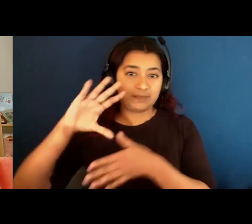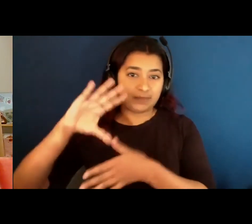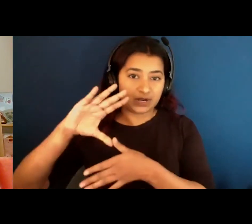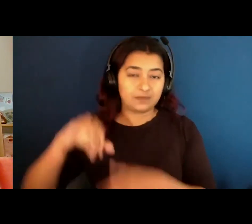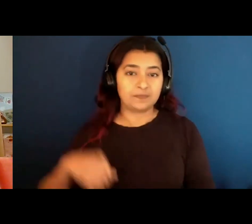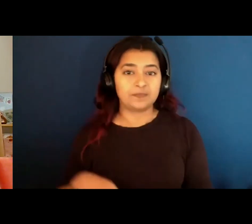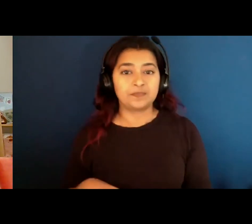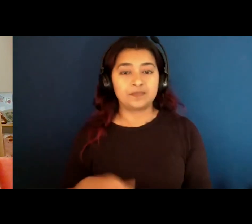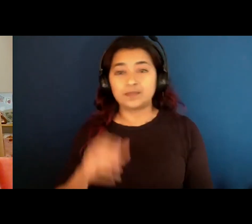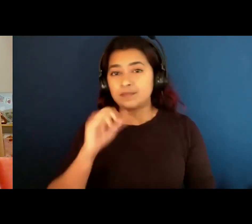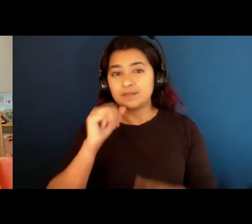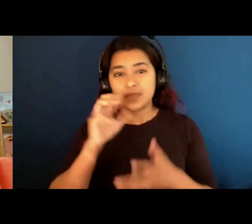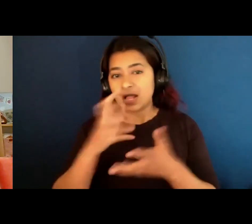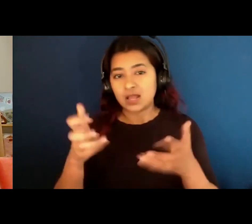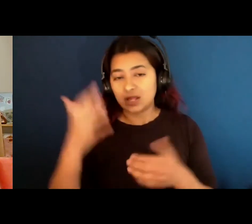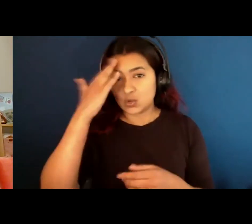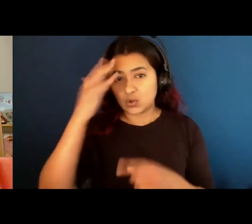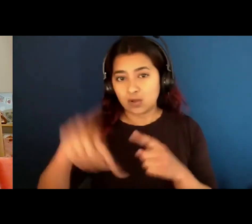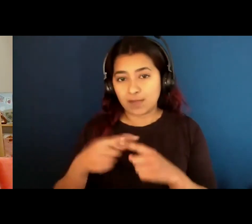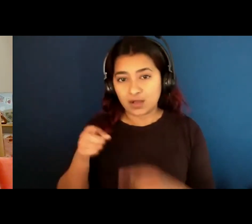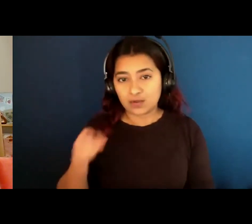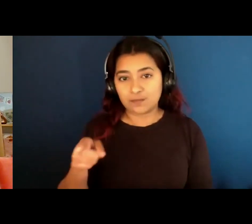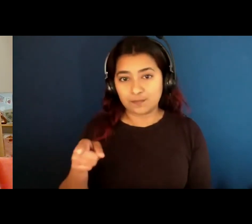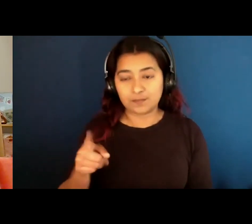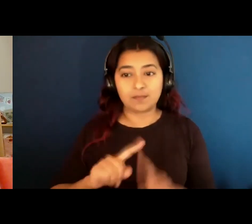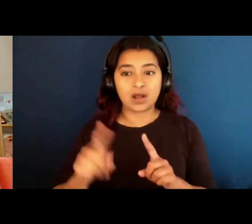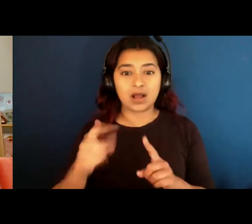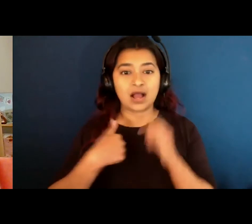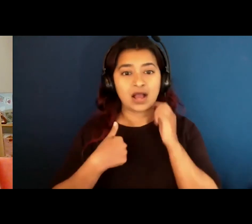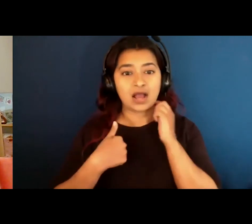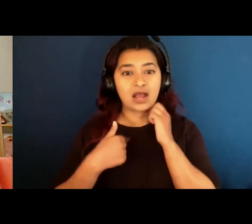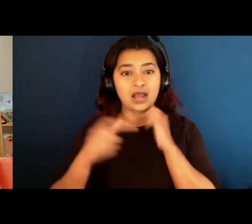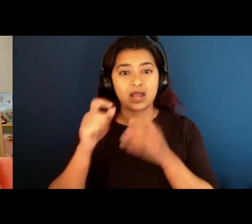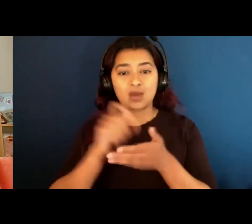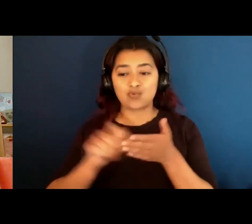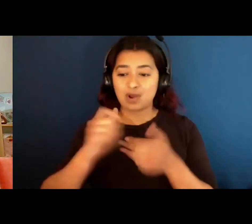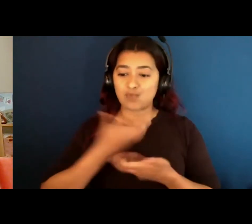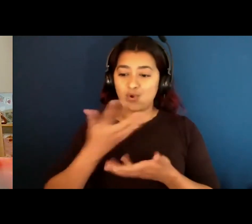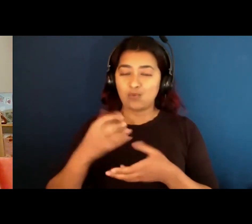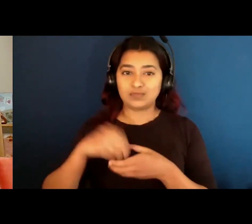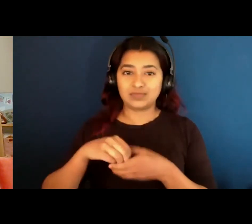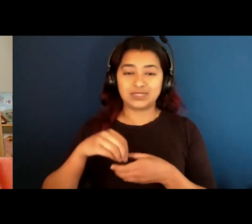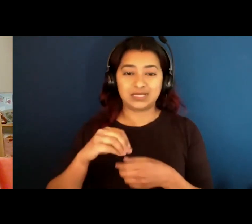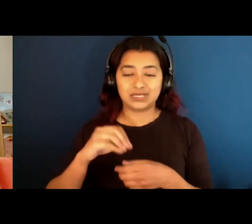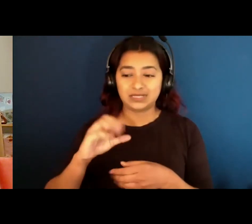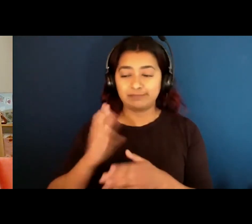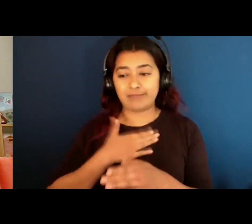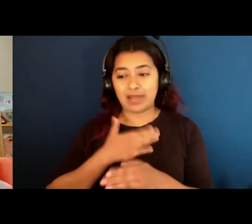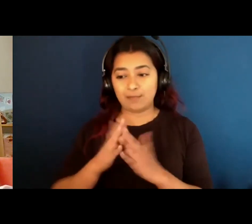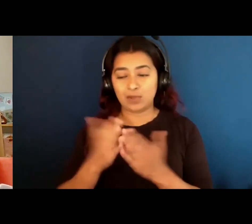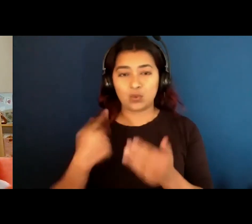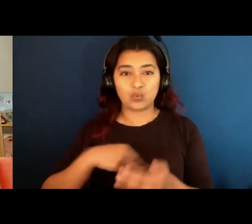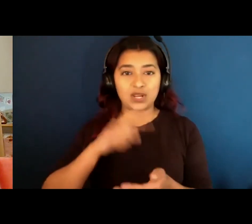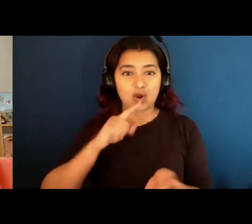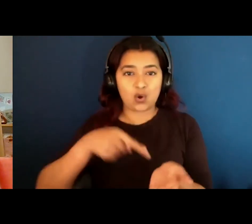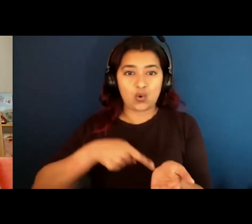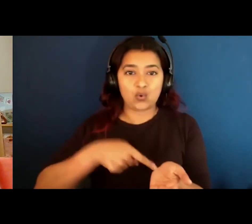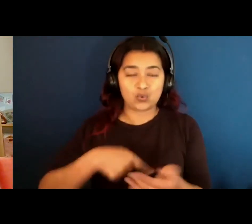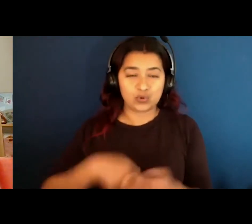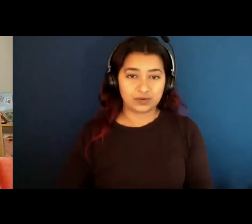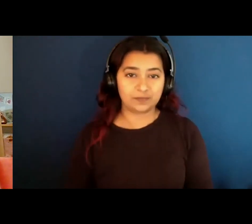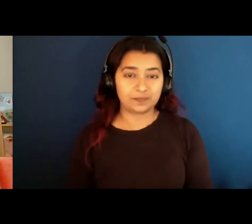Not much is known about him, but I write poems to him in my book, We Are Owed, and this is one of them.